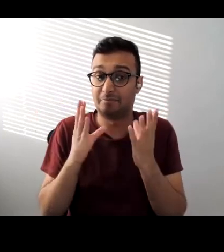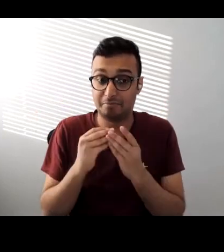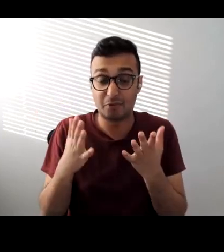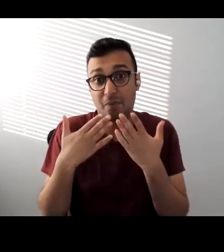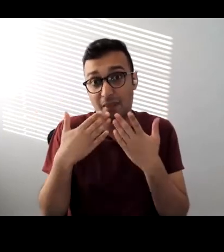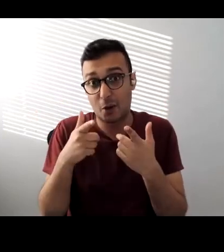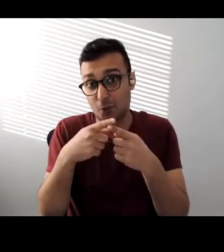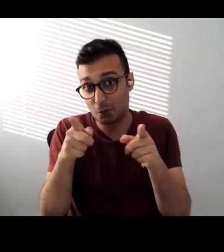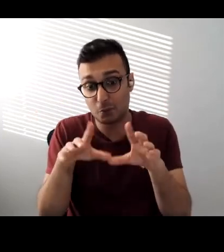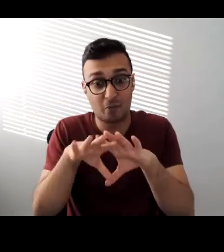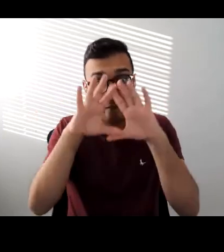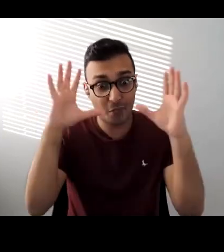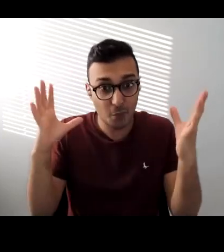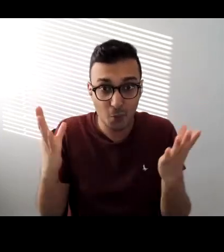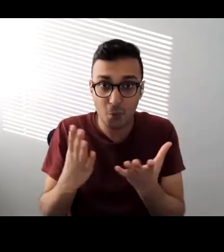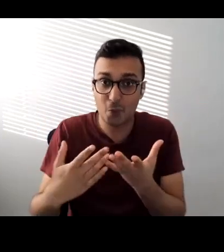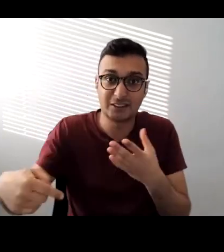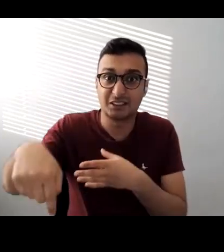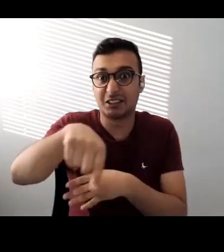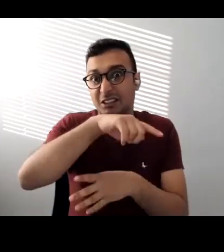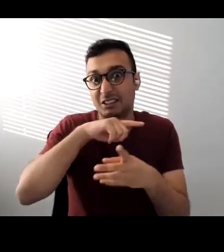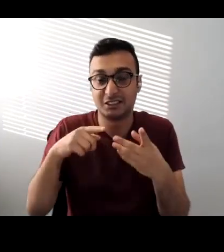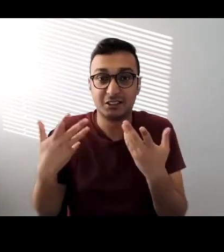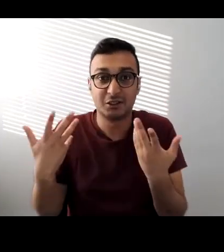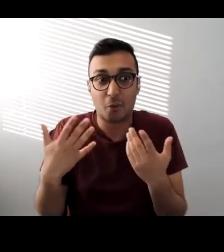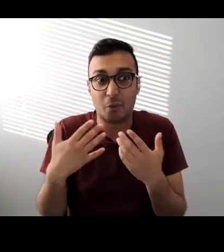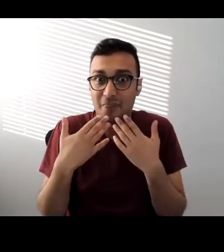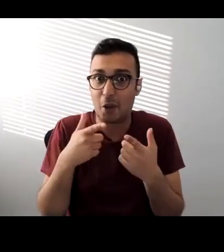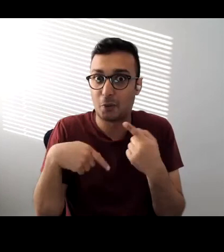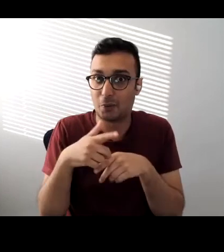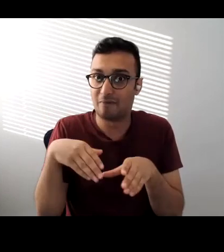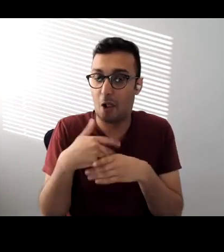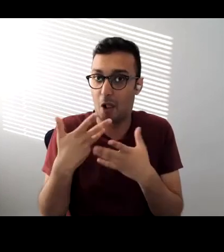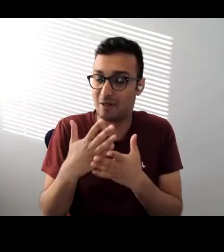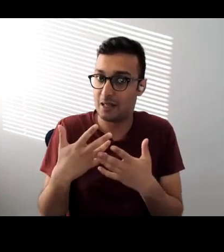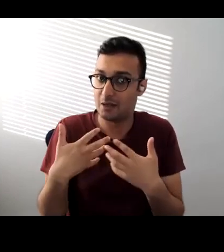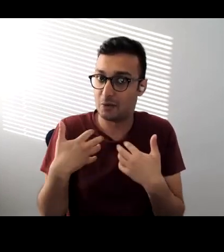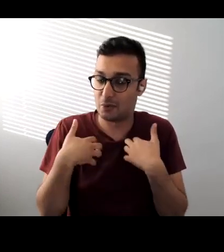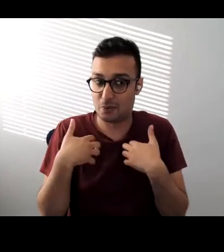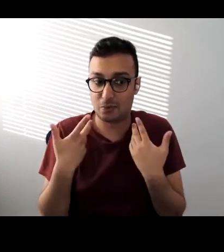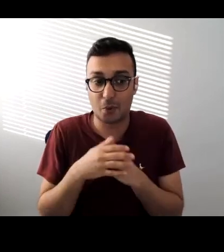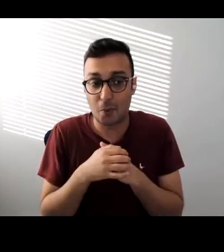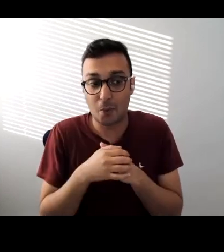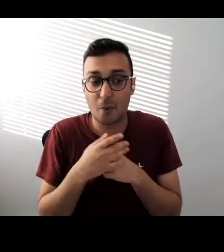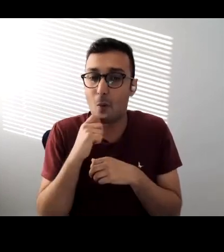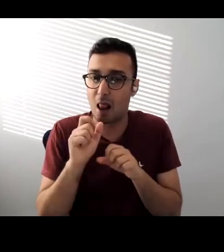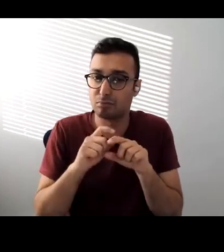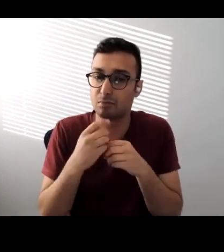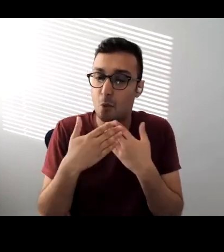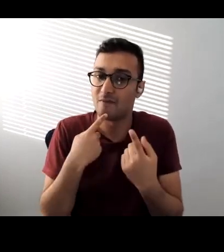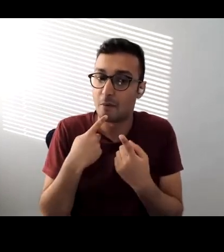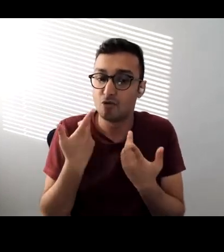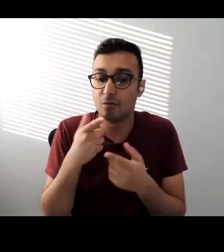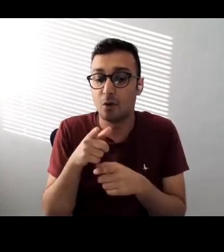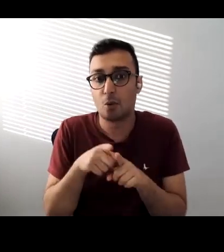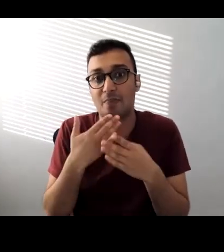world that have joined us. It's been brilliant to have you all involved. As I said, we'll be providing a little bit more information, but thank you so much as well to all the panelists that have